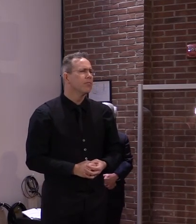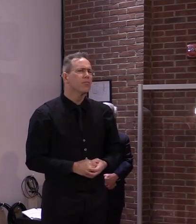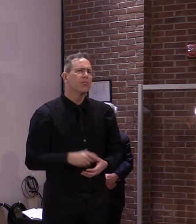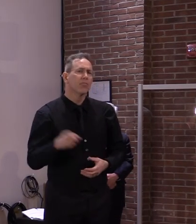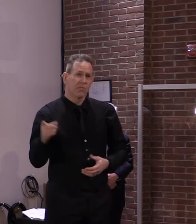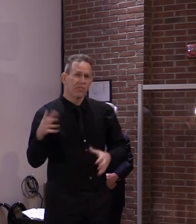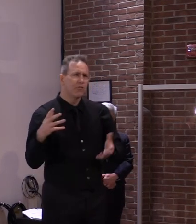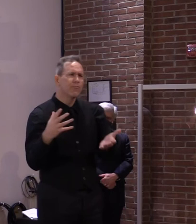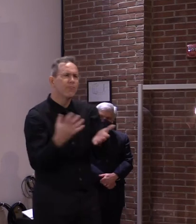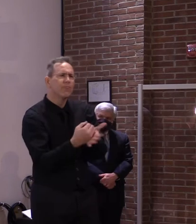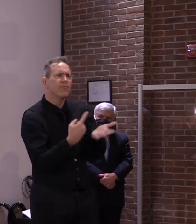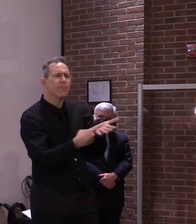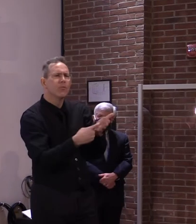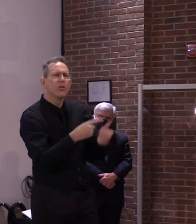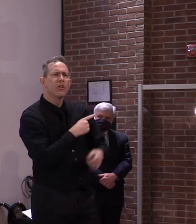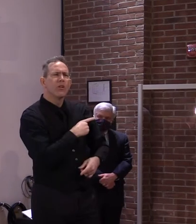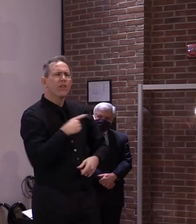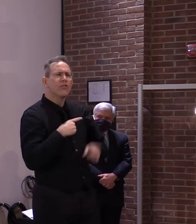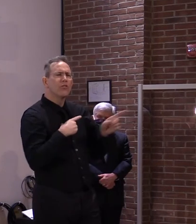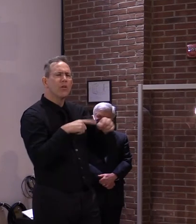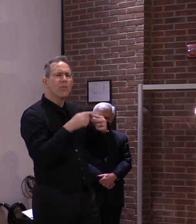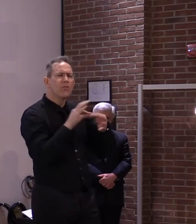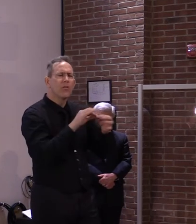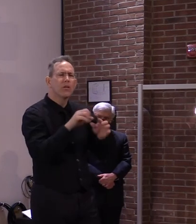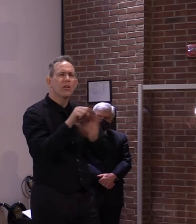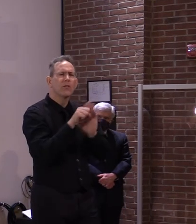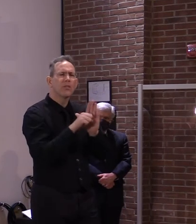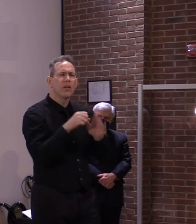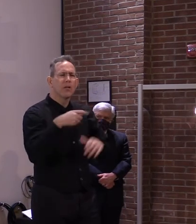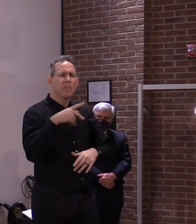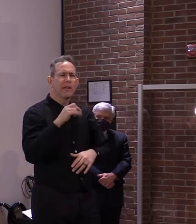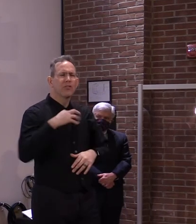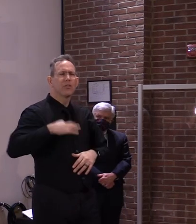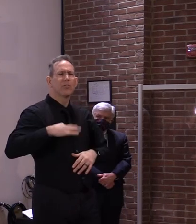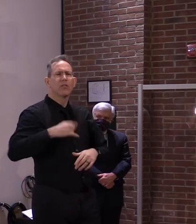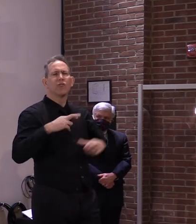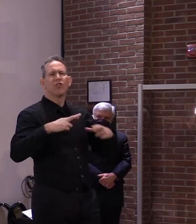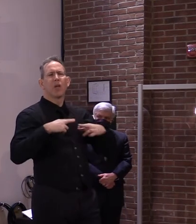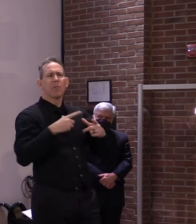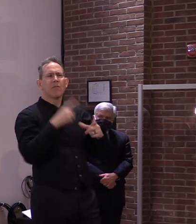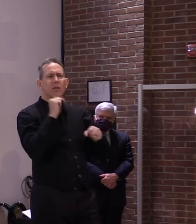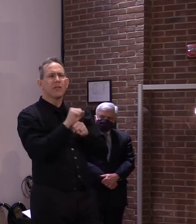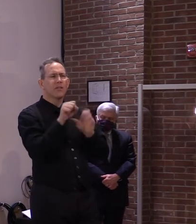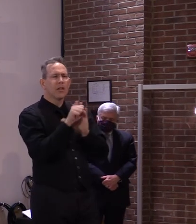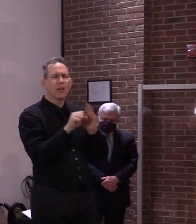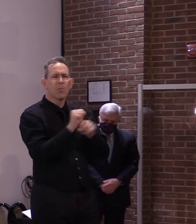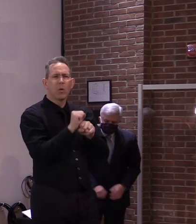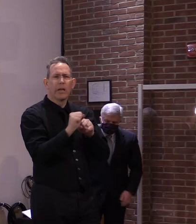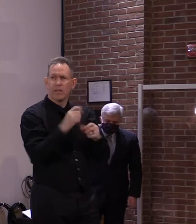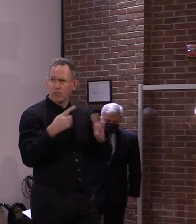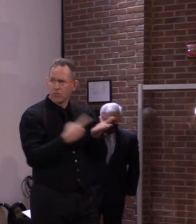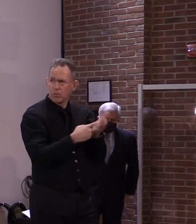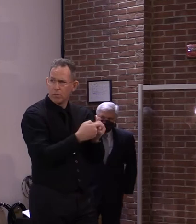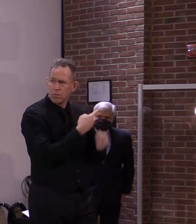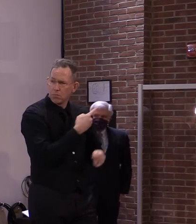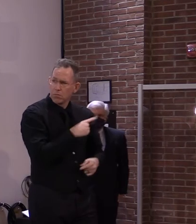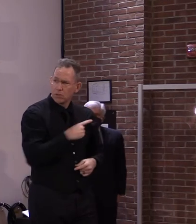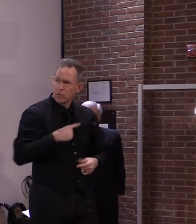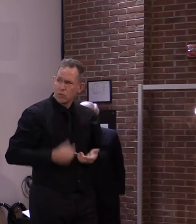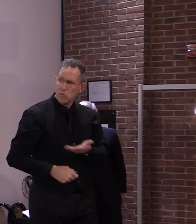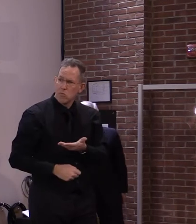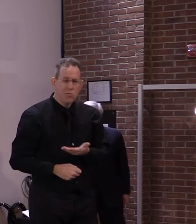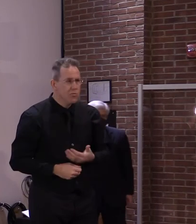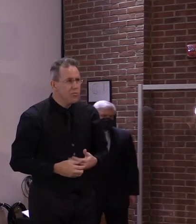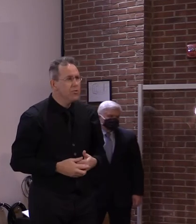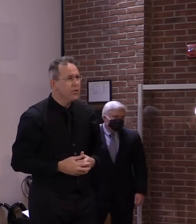have been saying for the last four years that we need to do something we've been we've been talking about this for